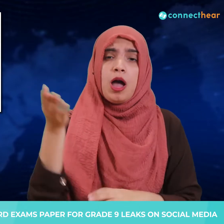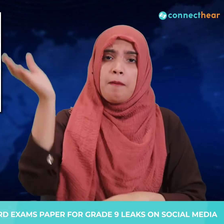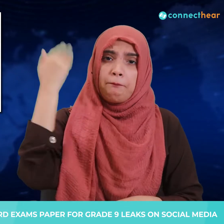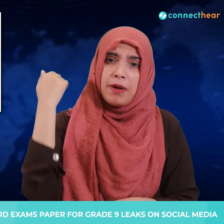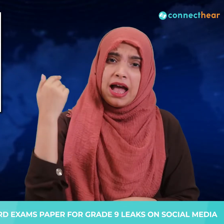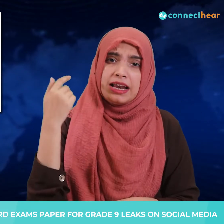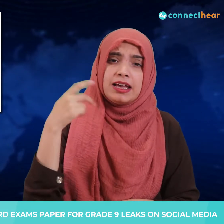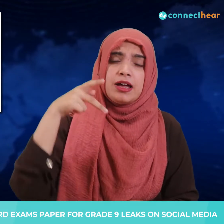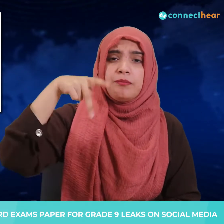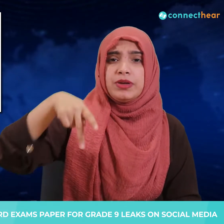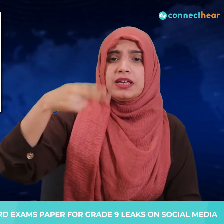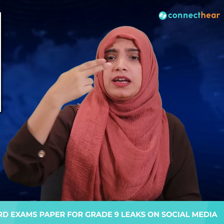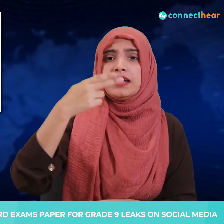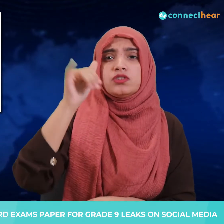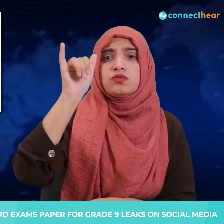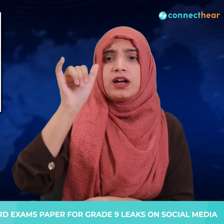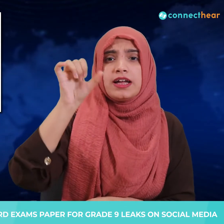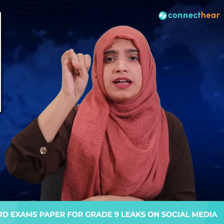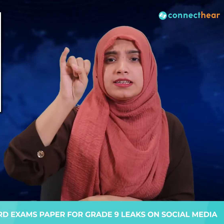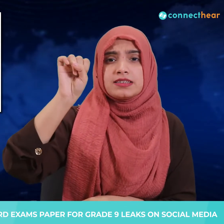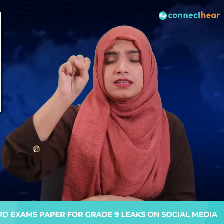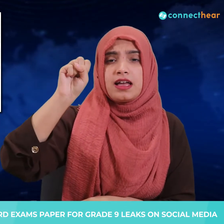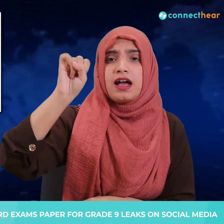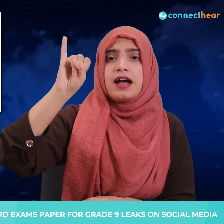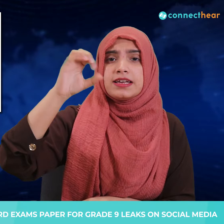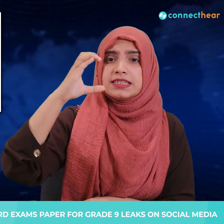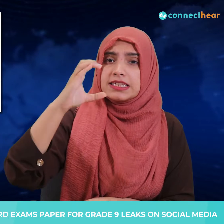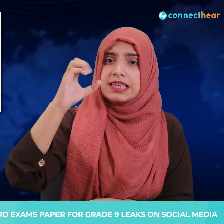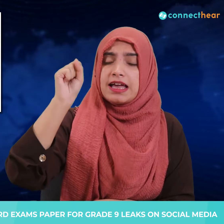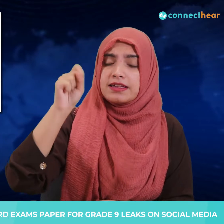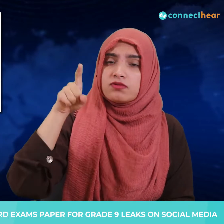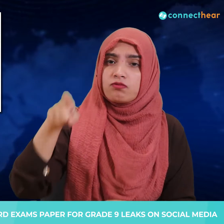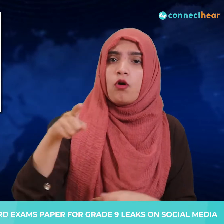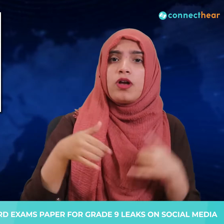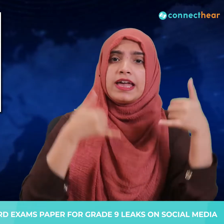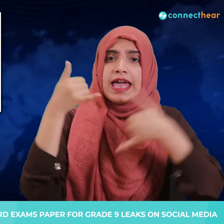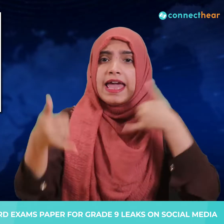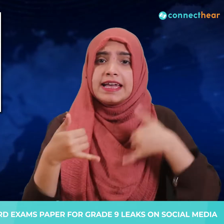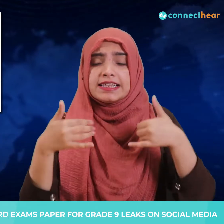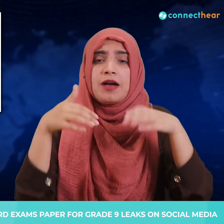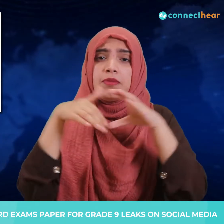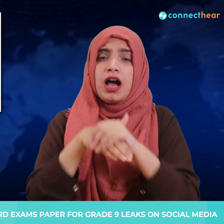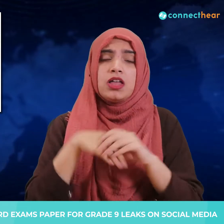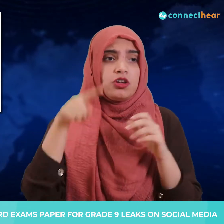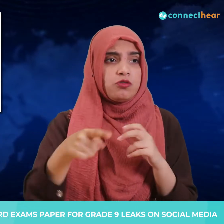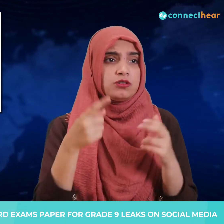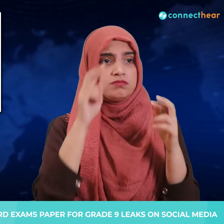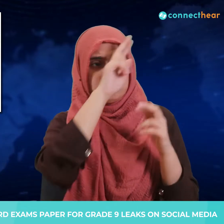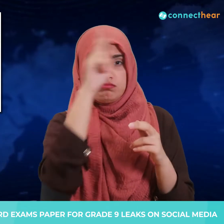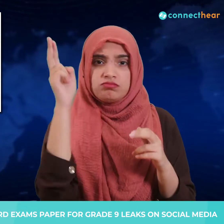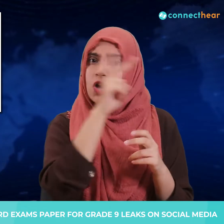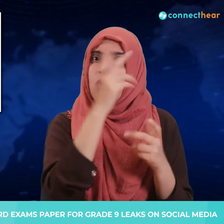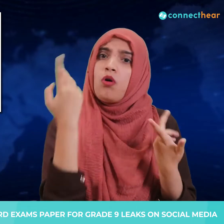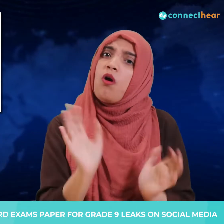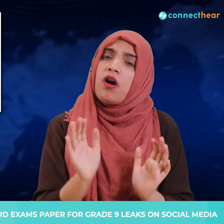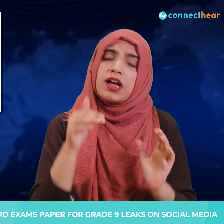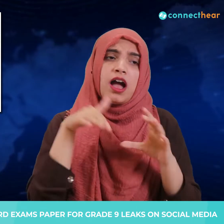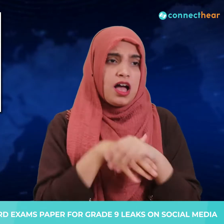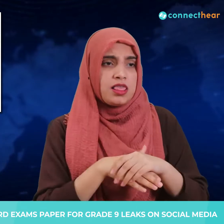a controversy was triggered when the physics paper was leaked on social media. Following the mismanagement and